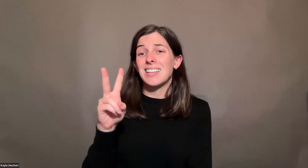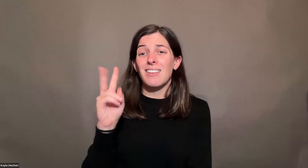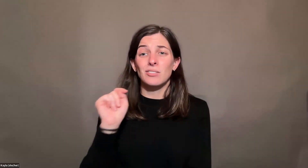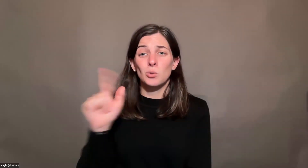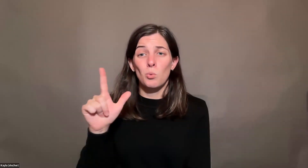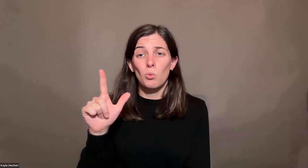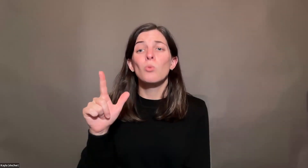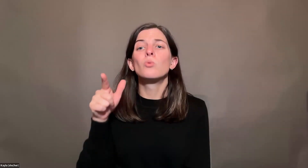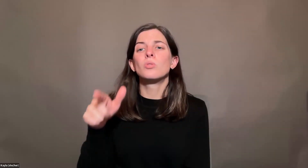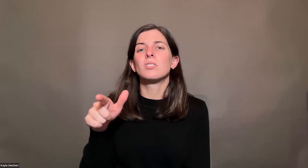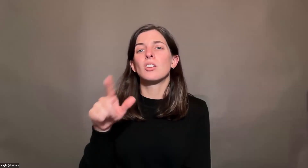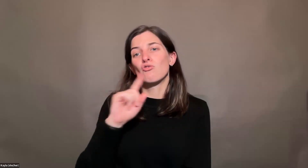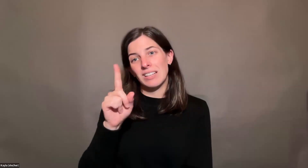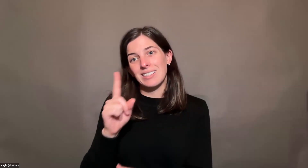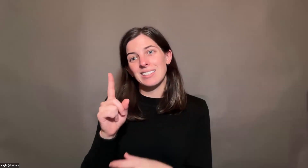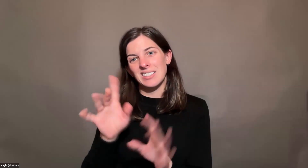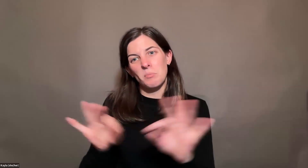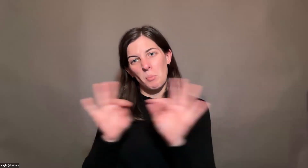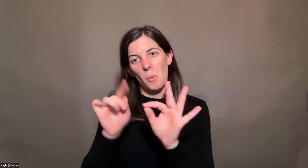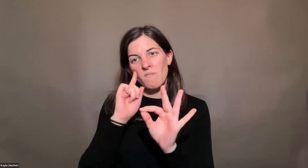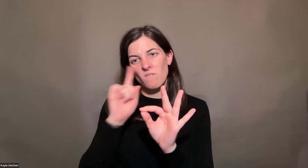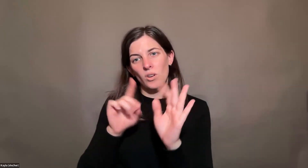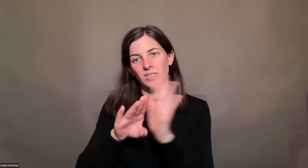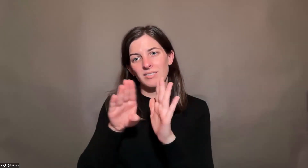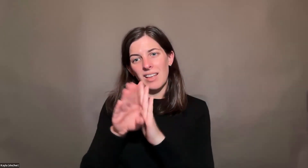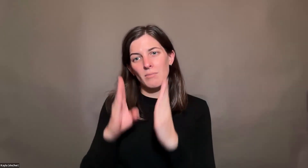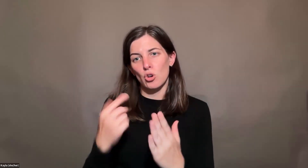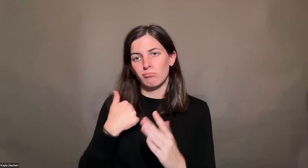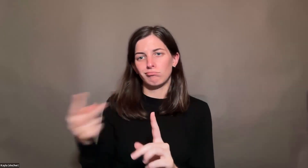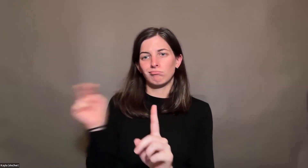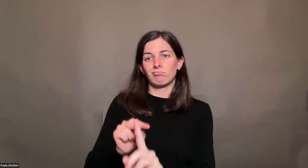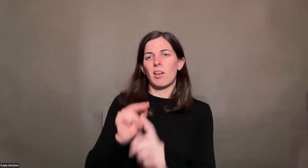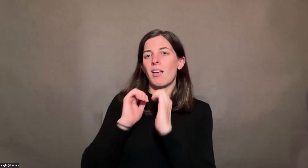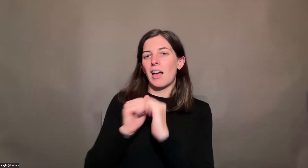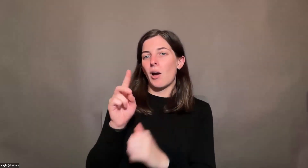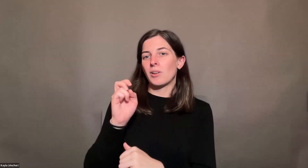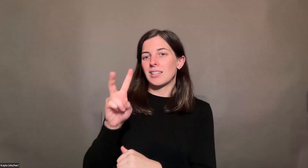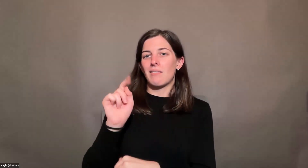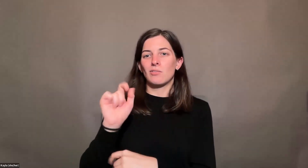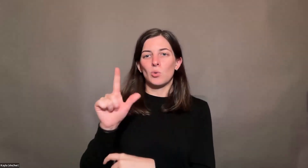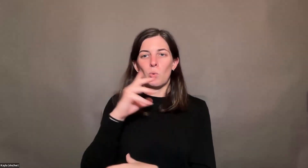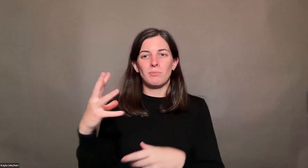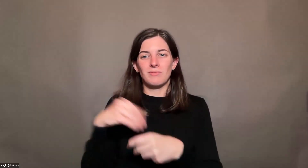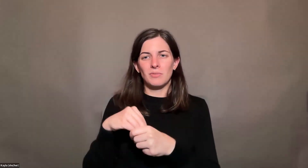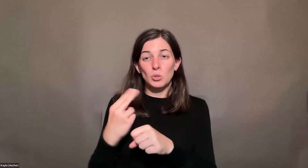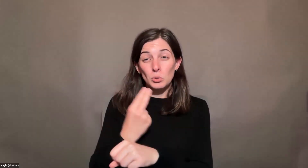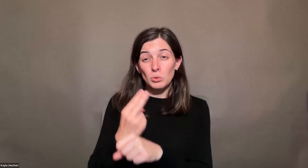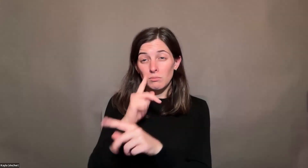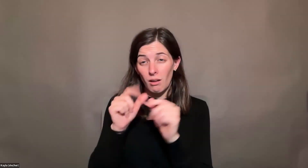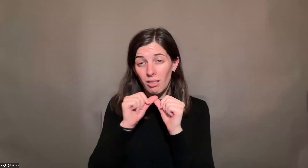important for the developer perspective. So how DevTools can be used to maintain accessible things, and AI